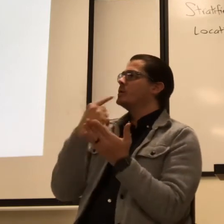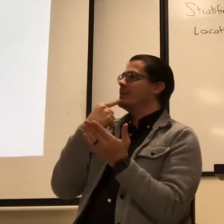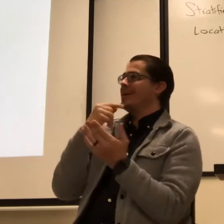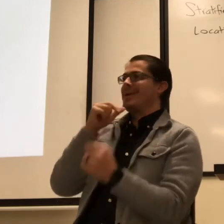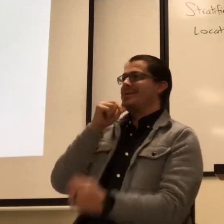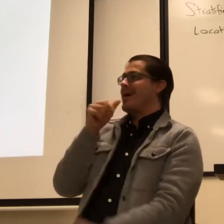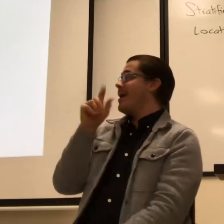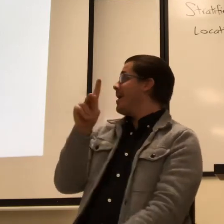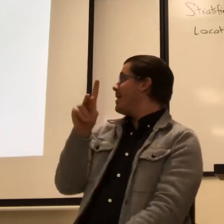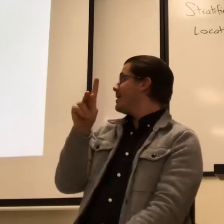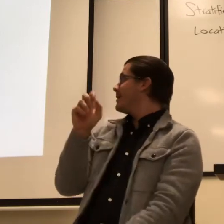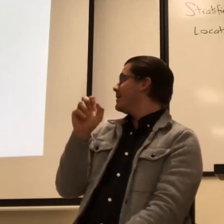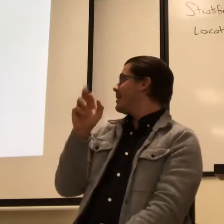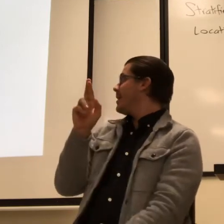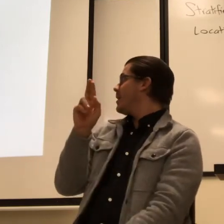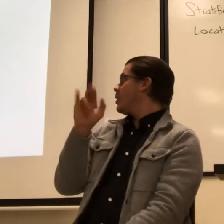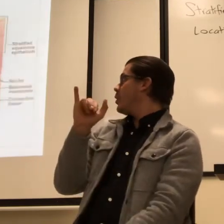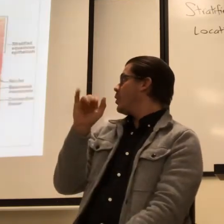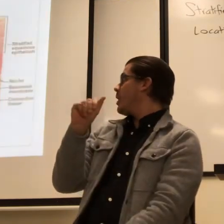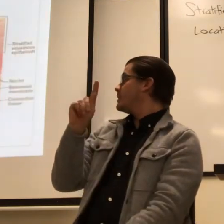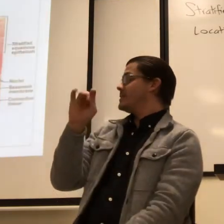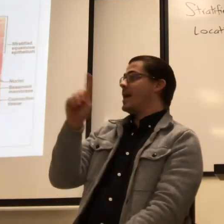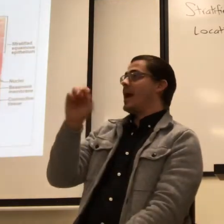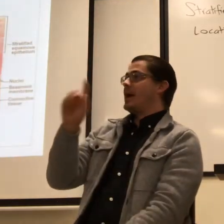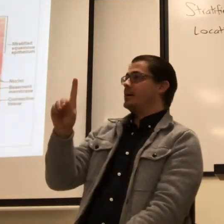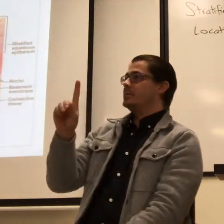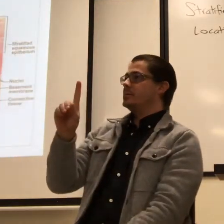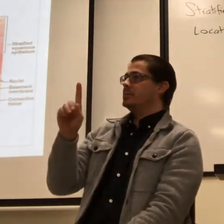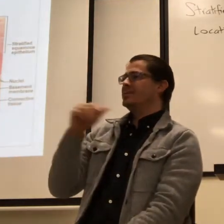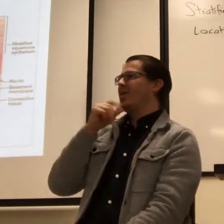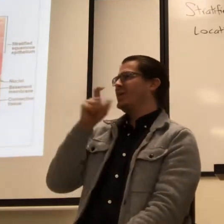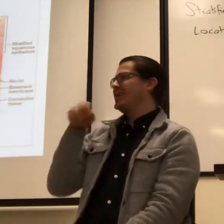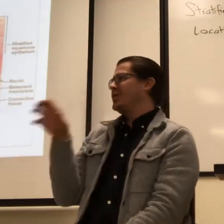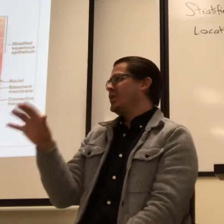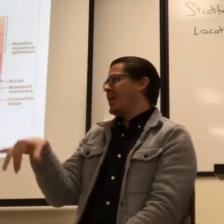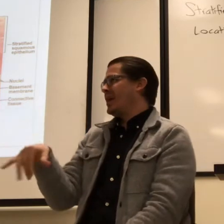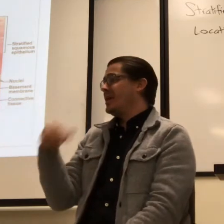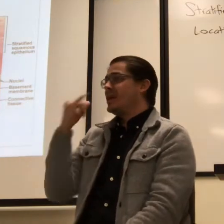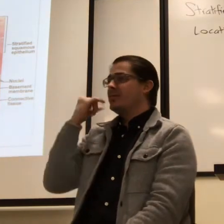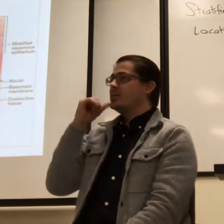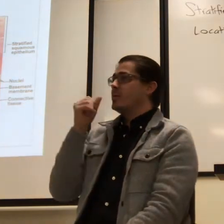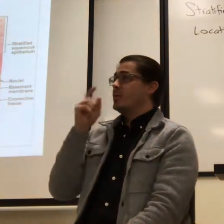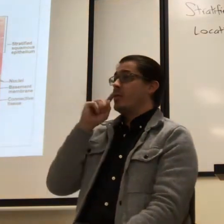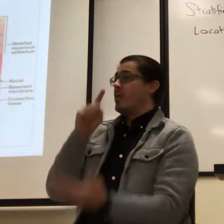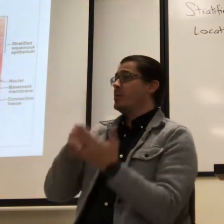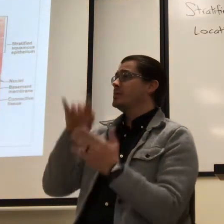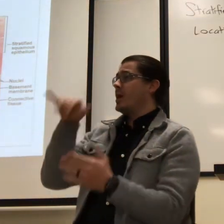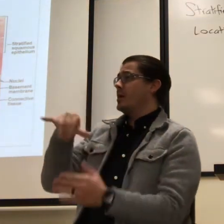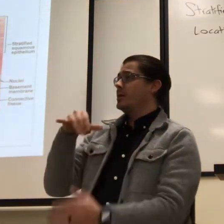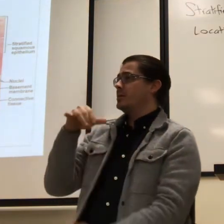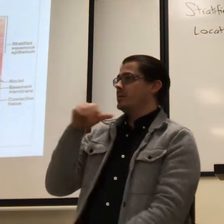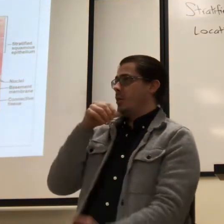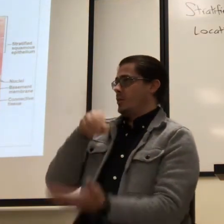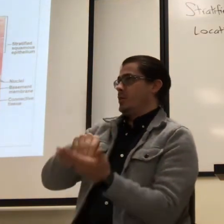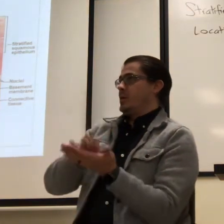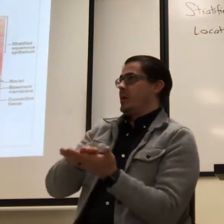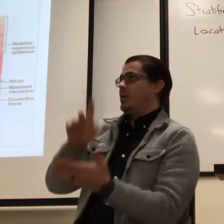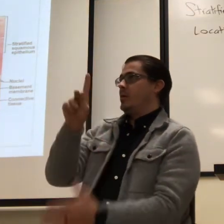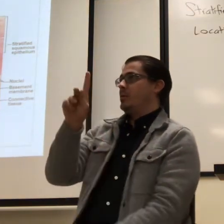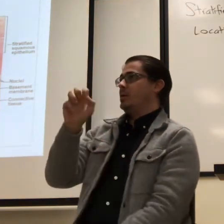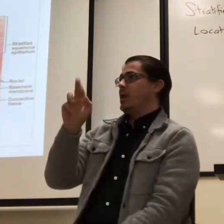not keratinized by saying non-keratinized, and you don't necessarily have to do that. If you don't see it there, just don't put